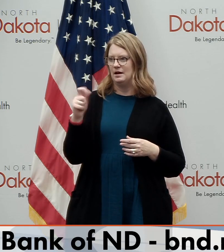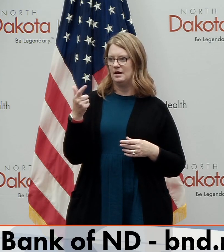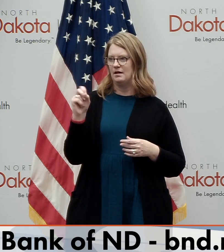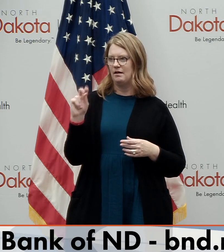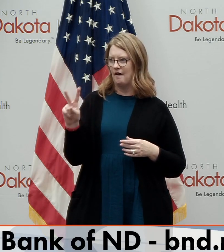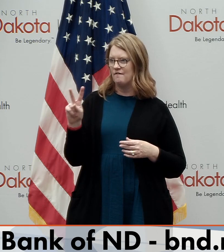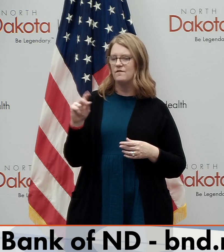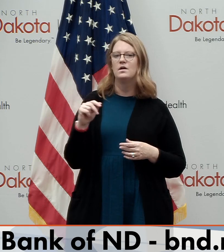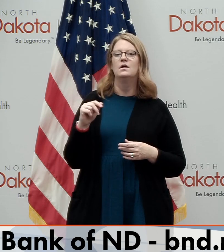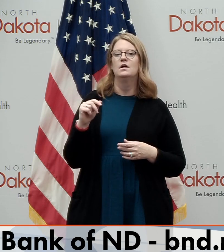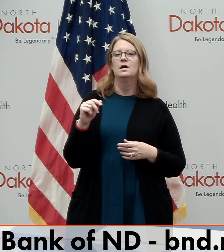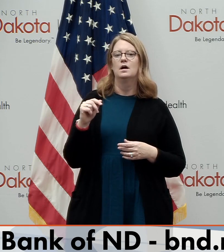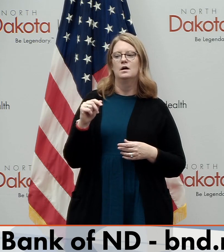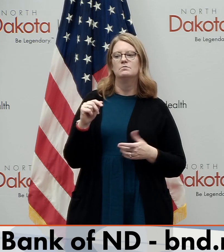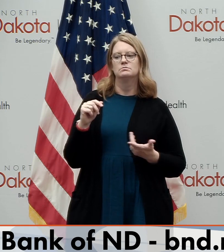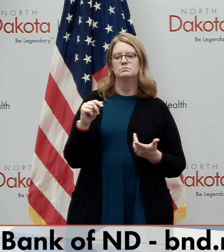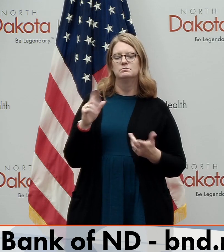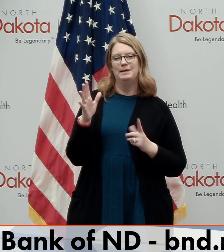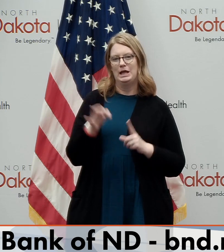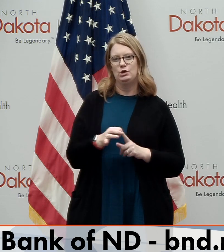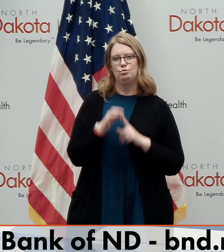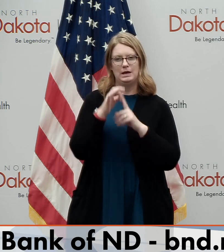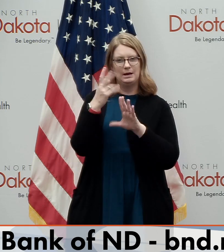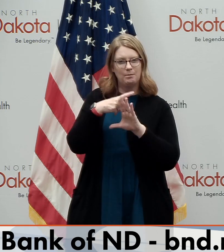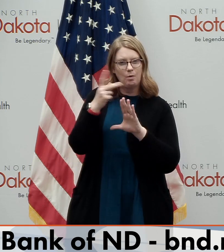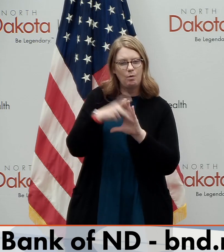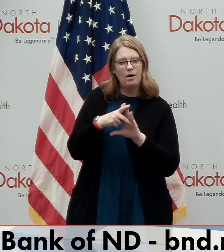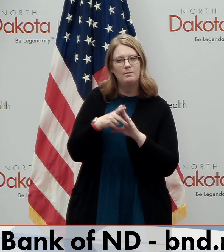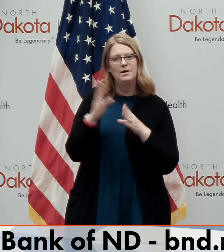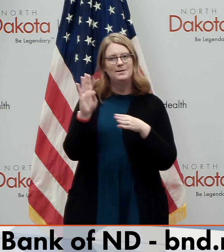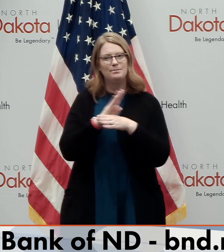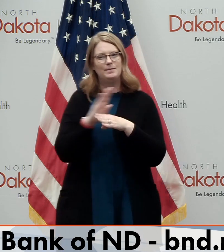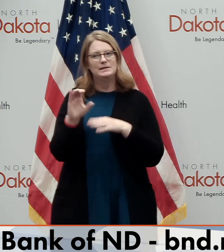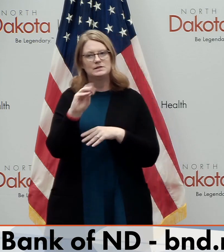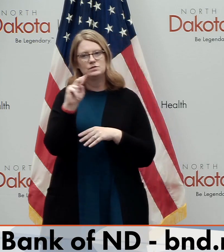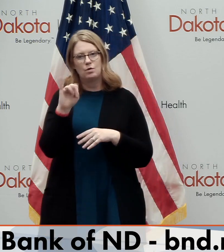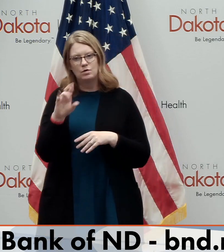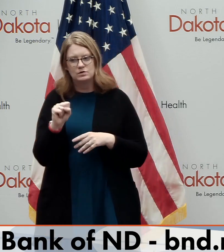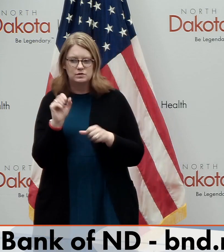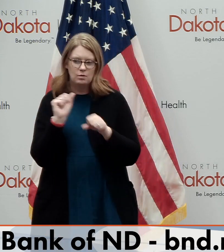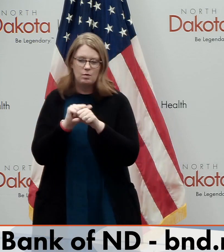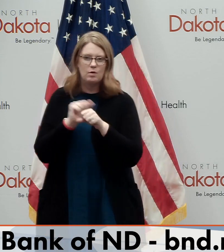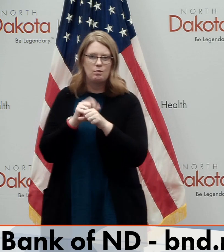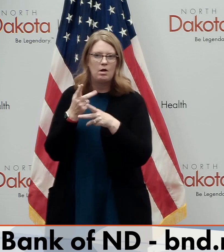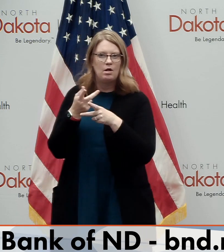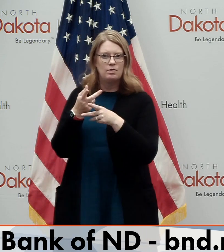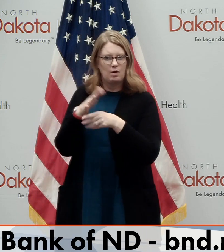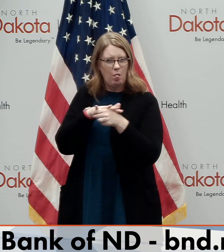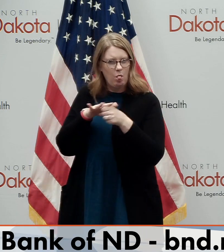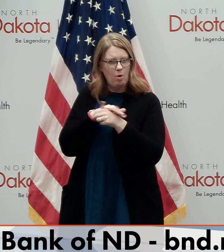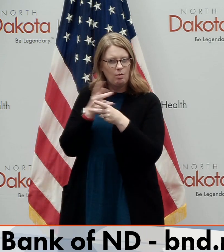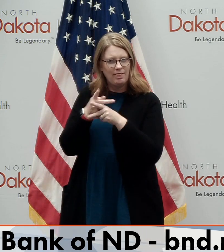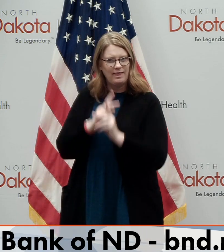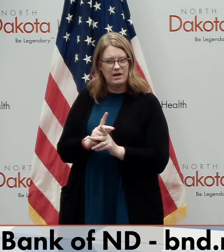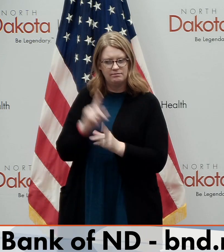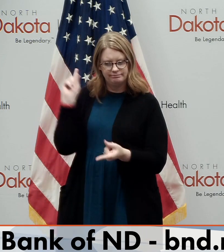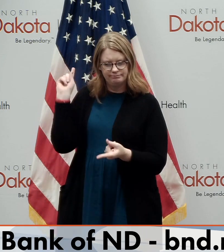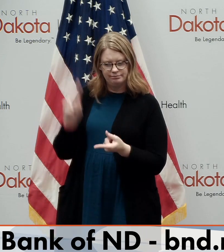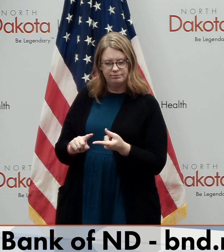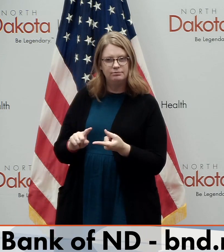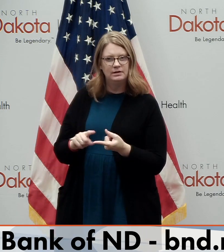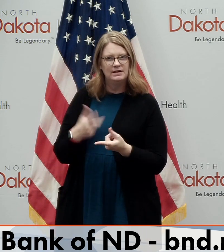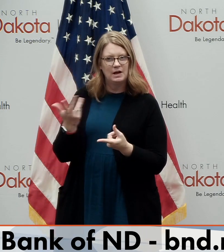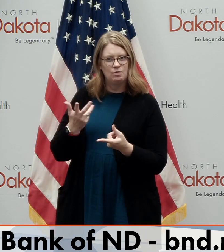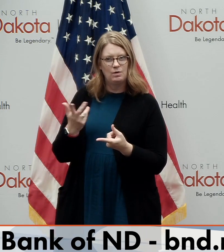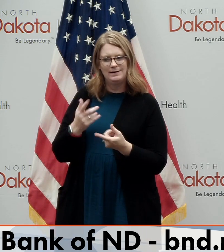bnd.nd.gov. This is going to be a unique program where business owners can work with their local lender to apply for a buy-down of up to $50,000